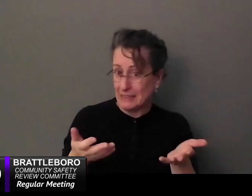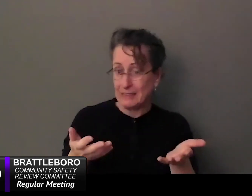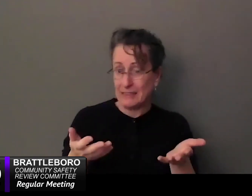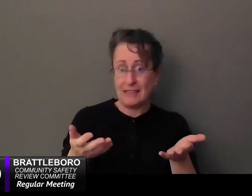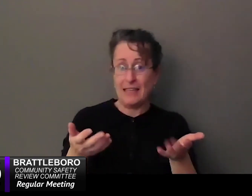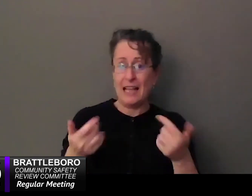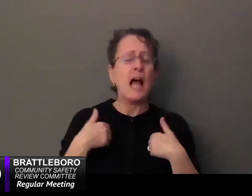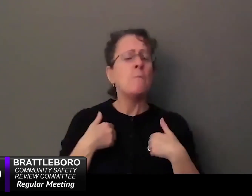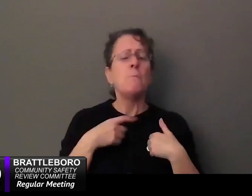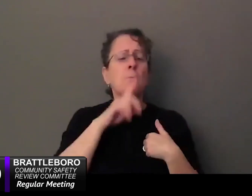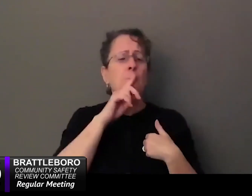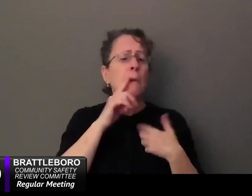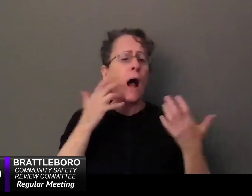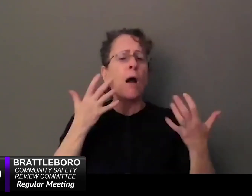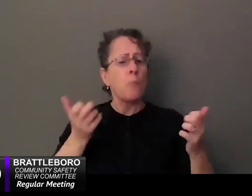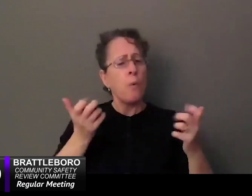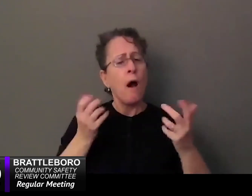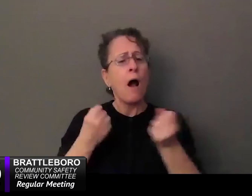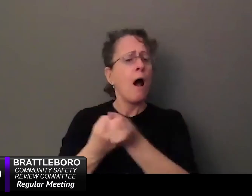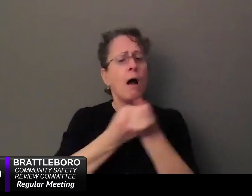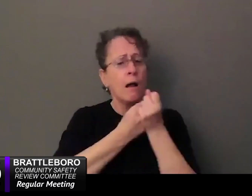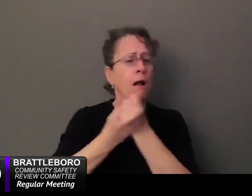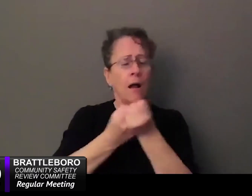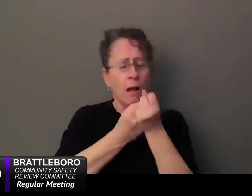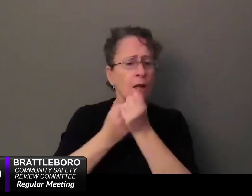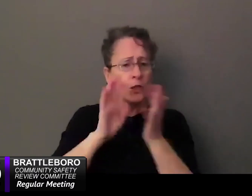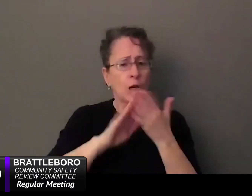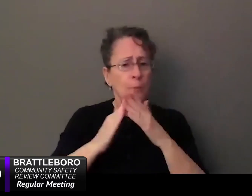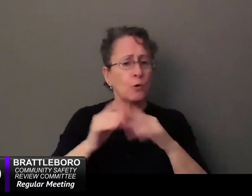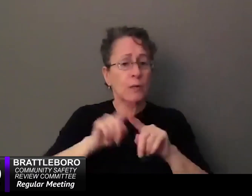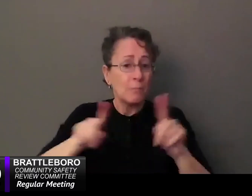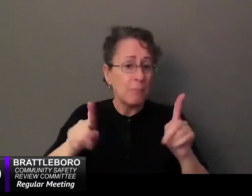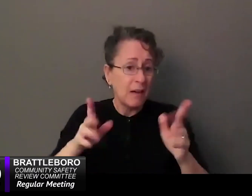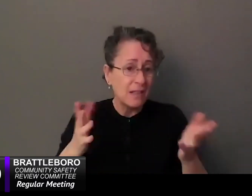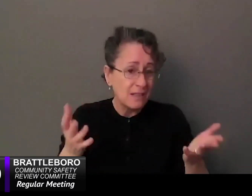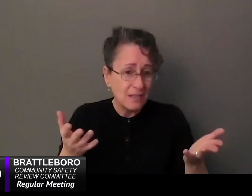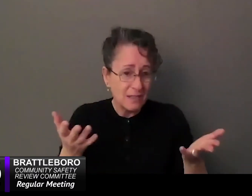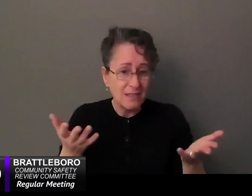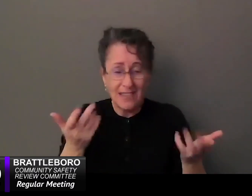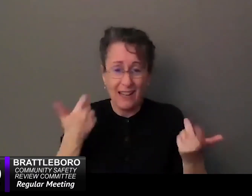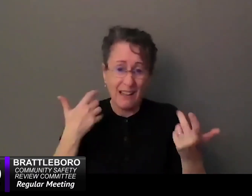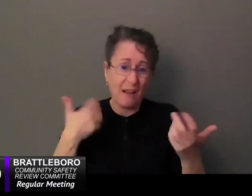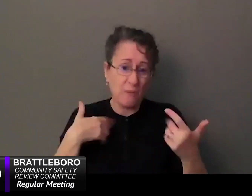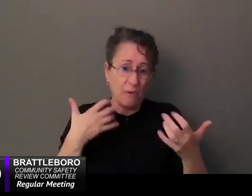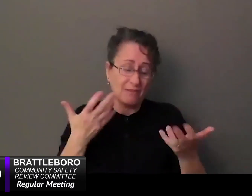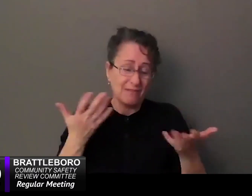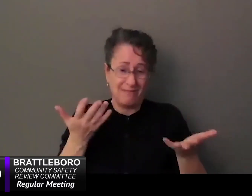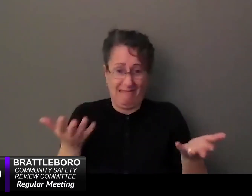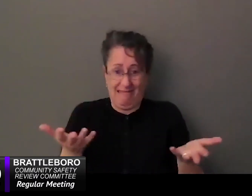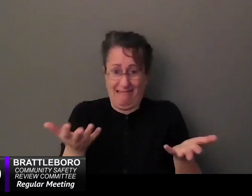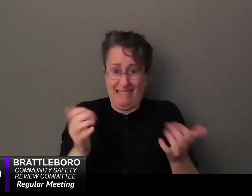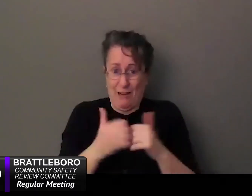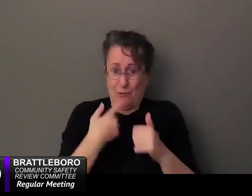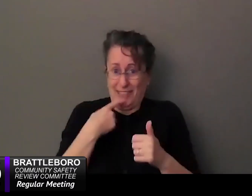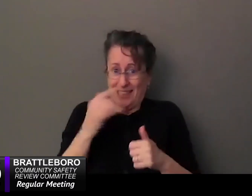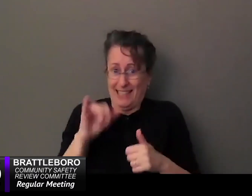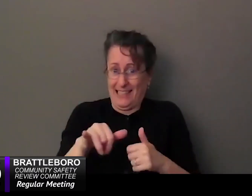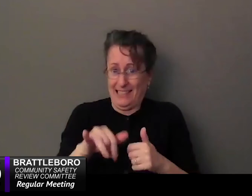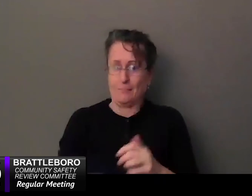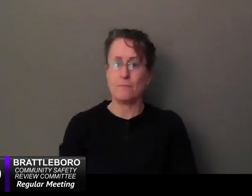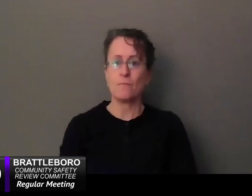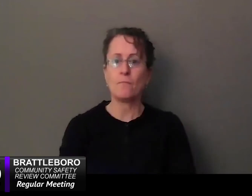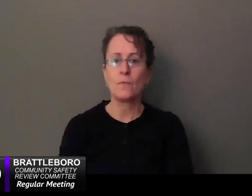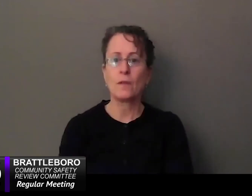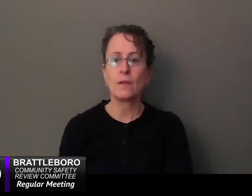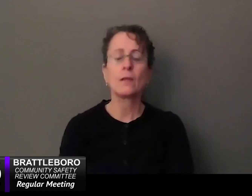not not community oriented? I don't know how to say that. Nice way to say. So I'd just like to tell you